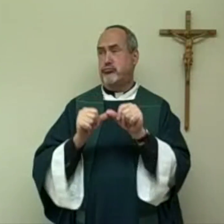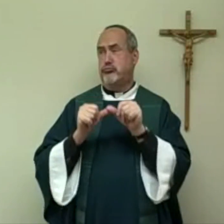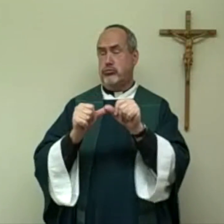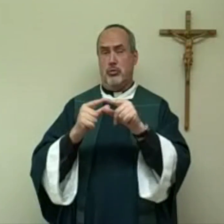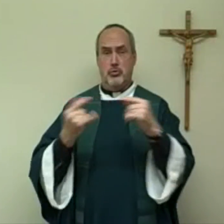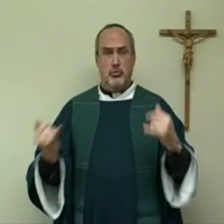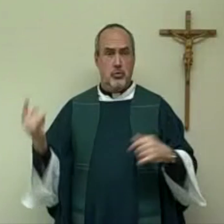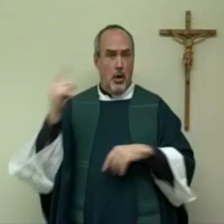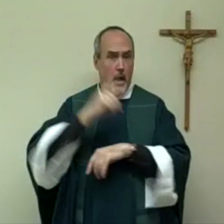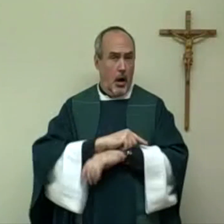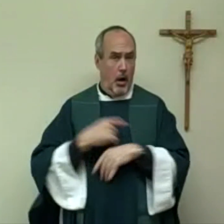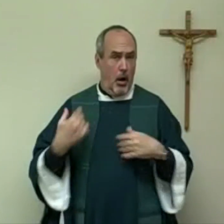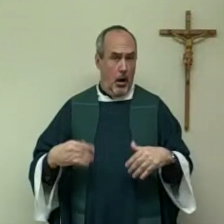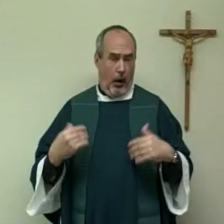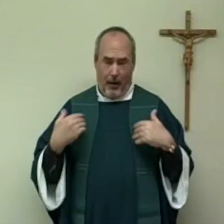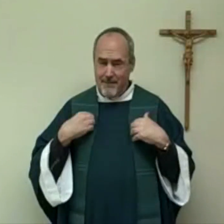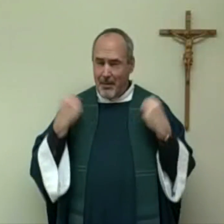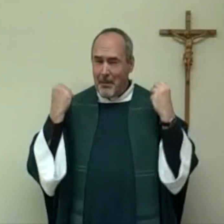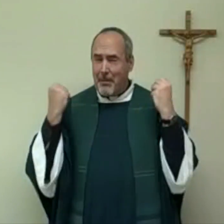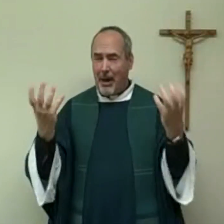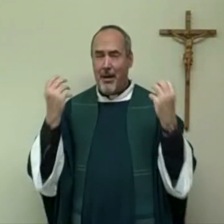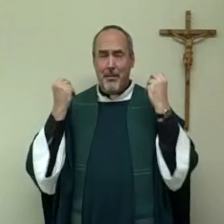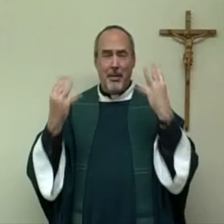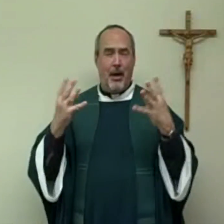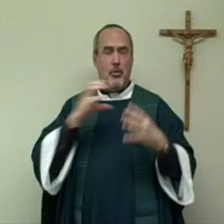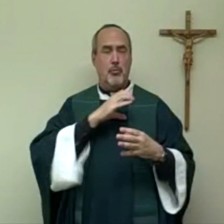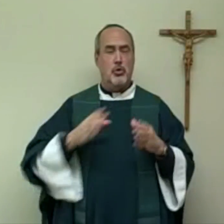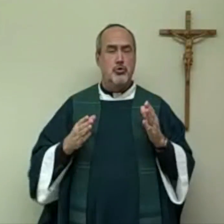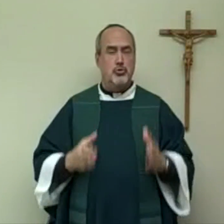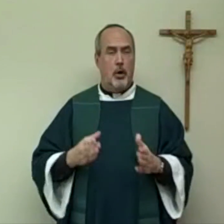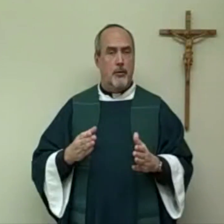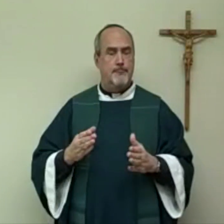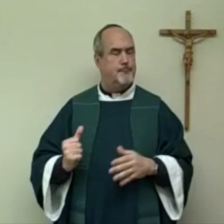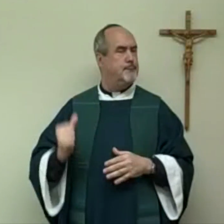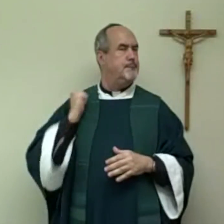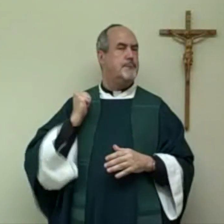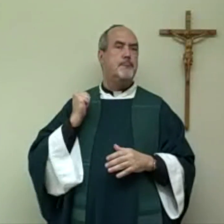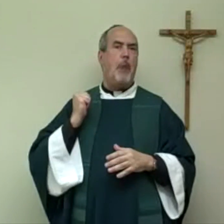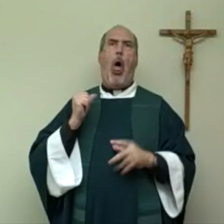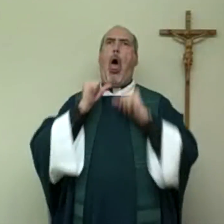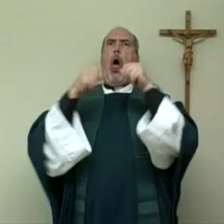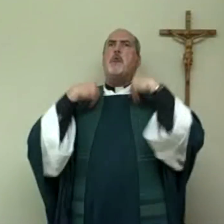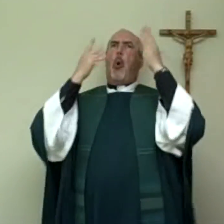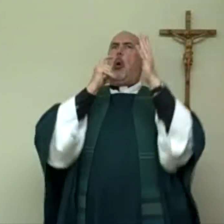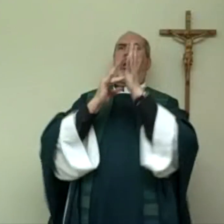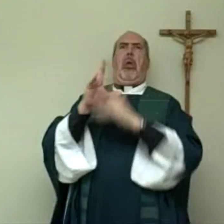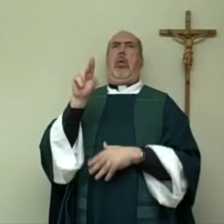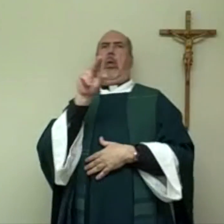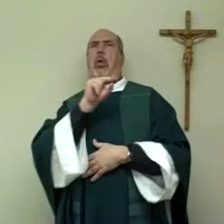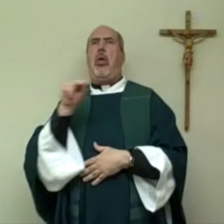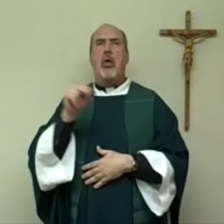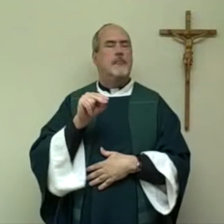So this continues right up until today, where we hear Christians that will